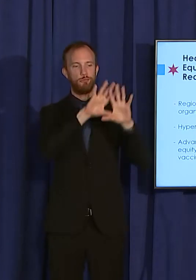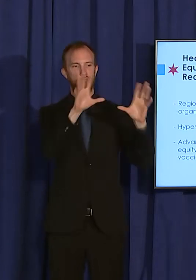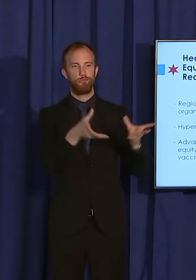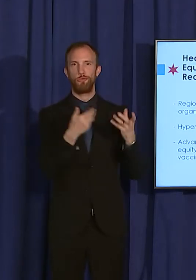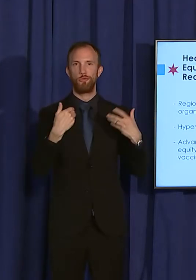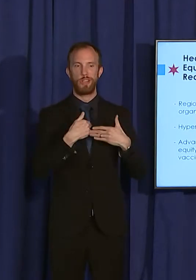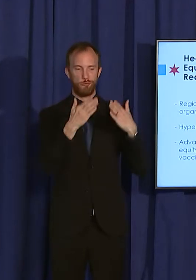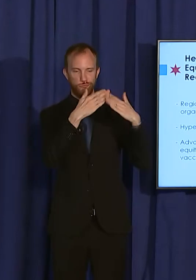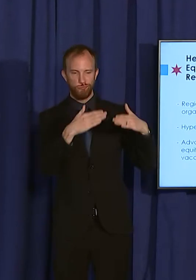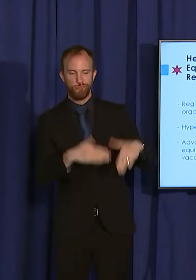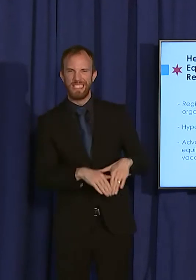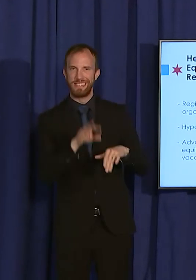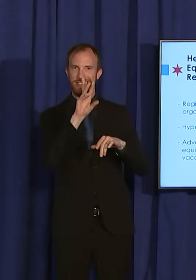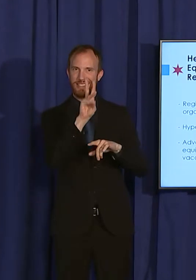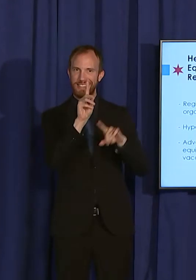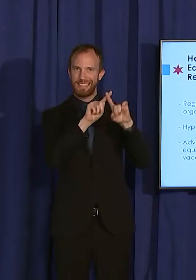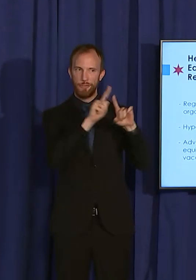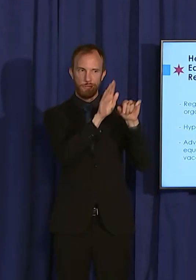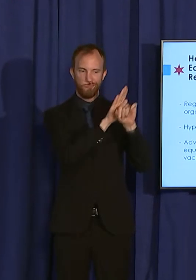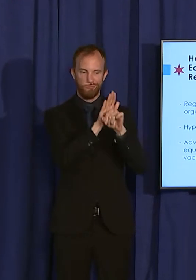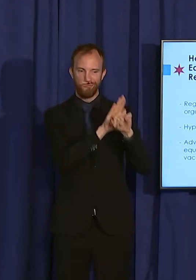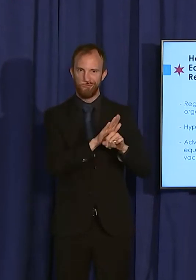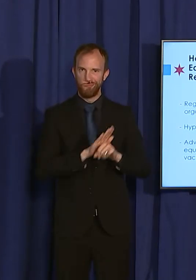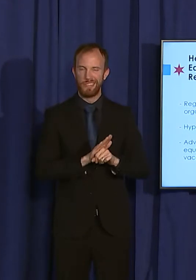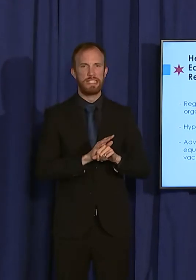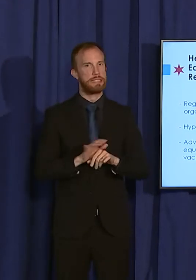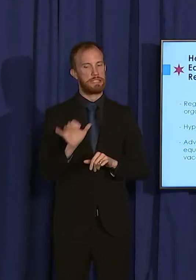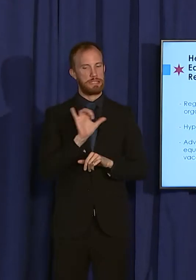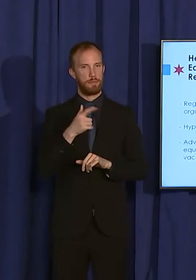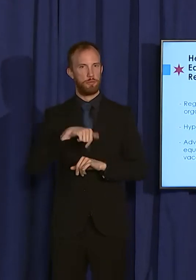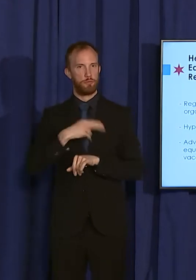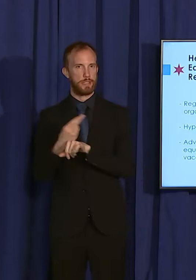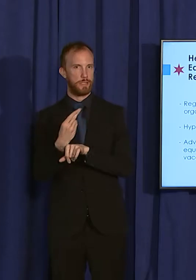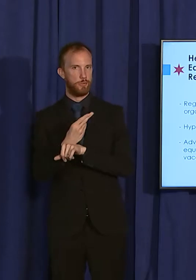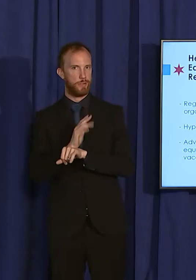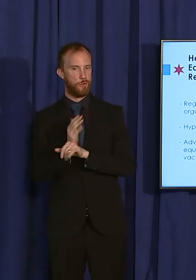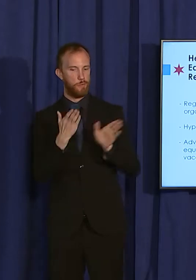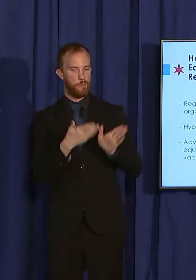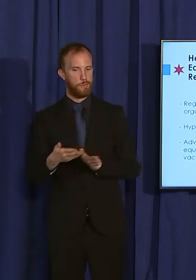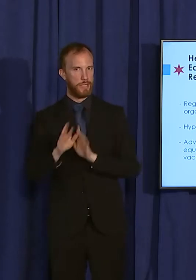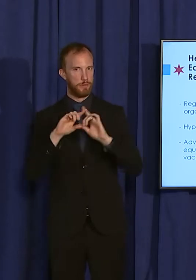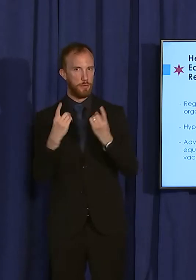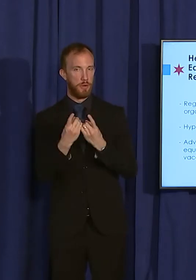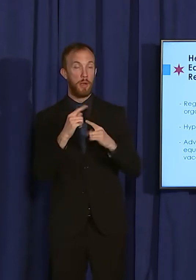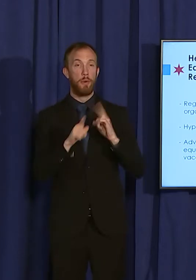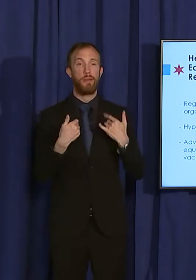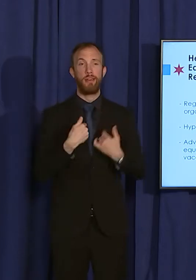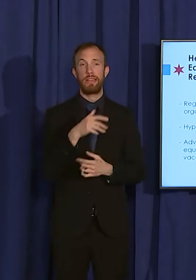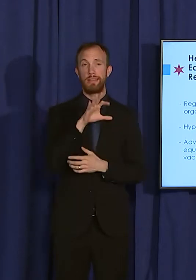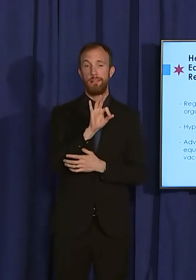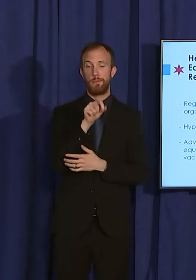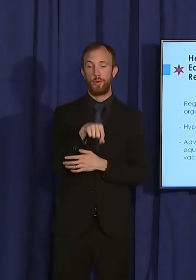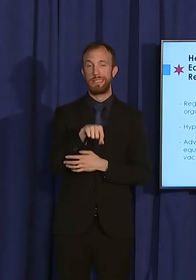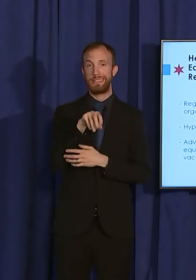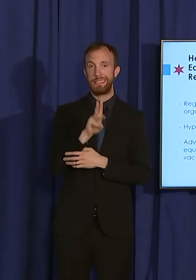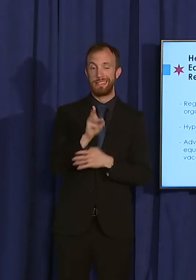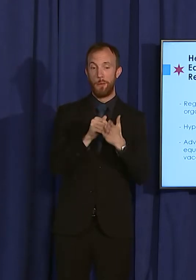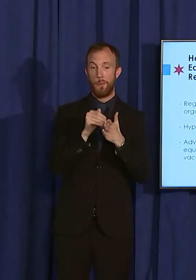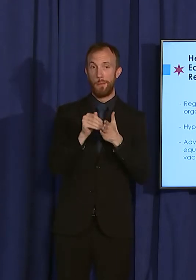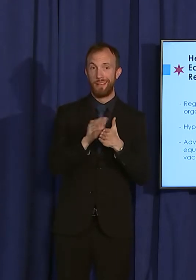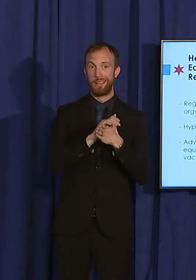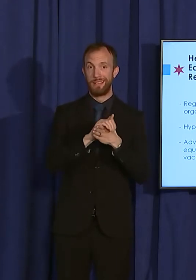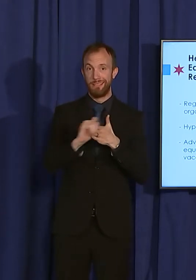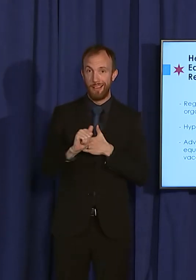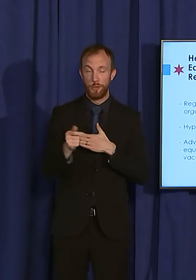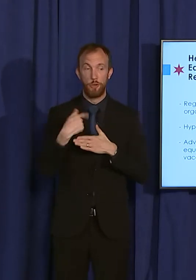same zones that are used in the planning department. And the goal here is we're going to put about $9.6 million out initially. This is money